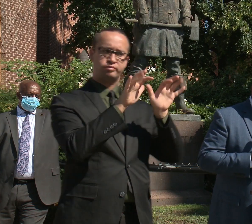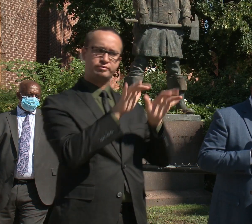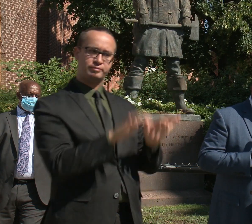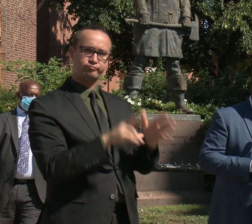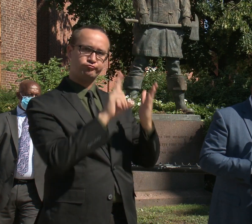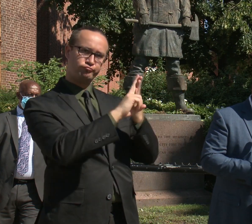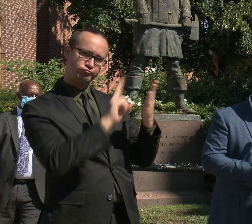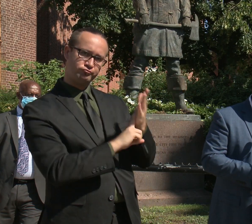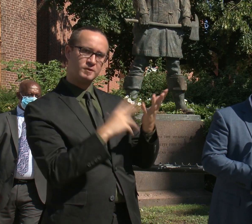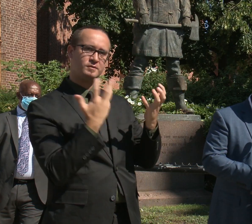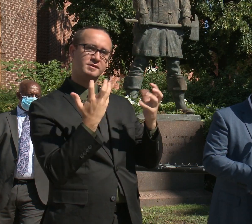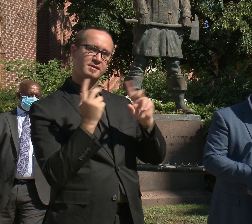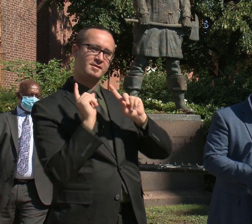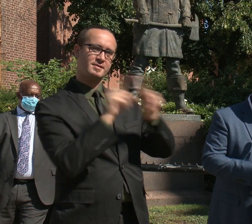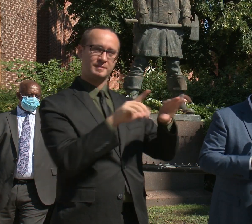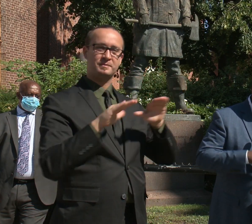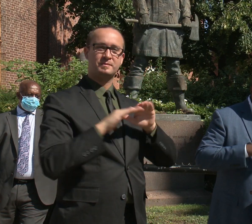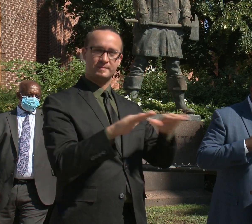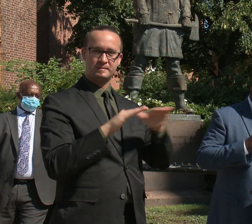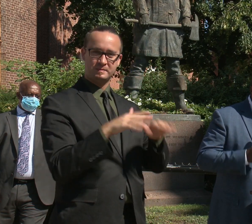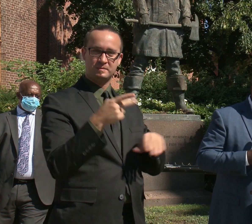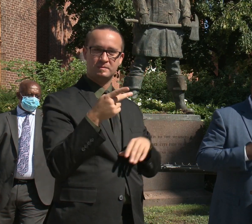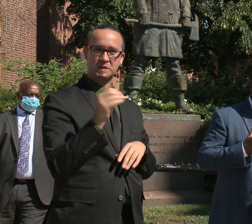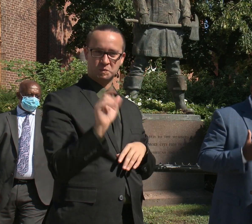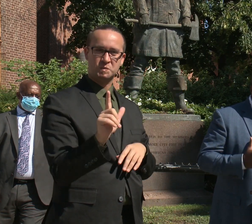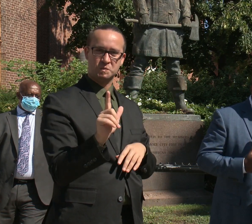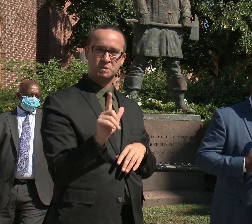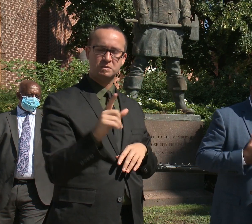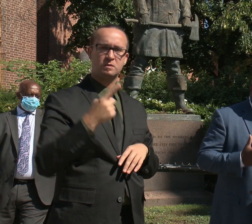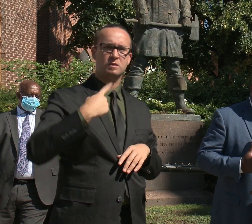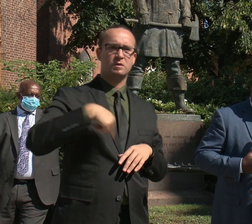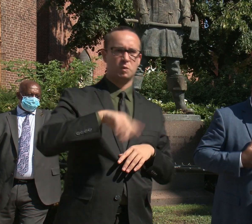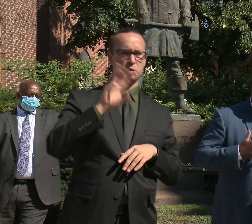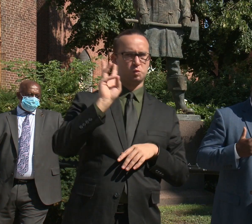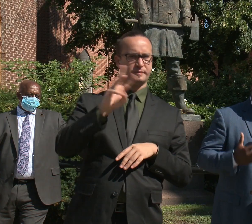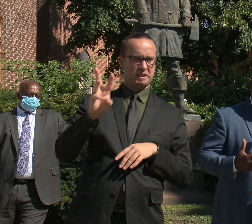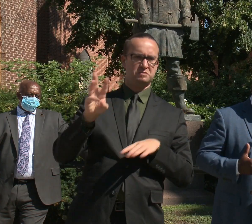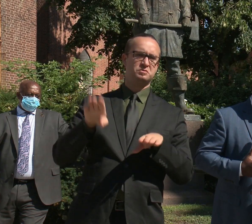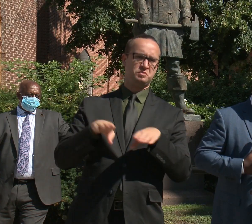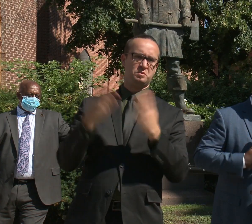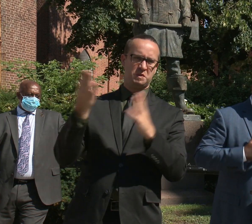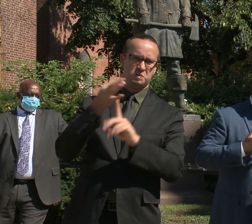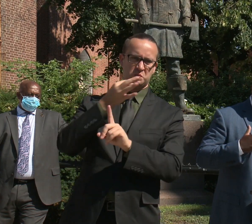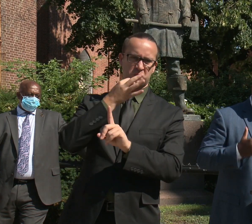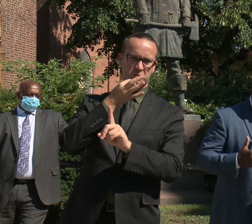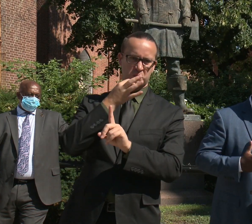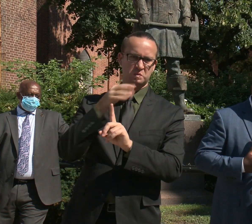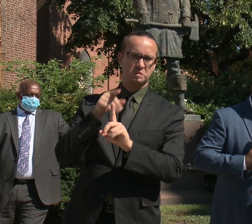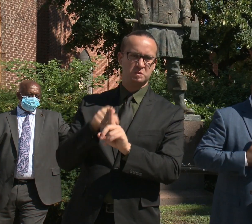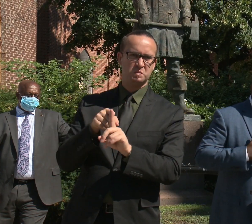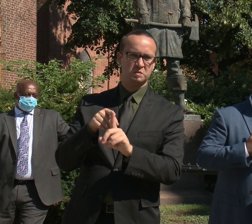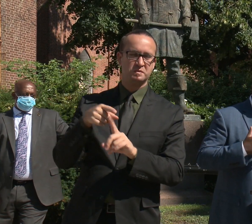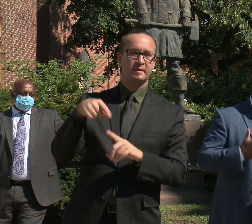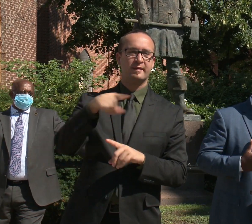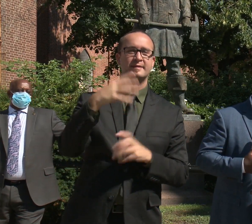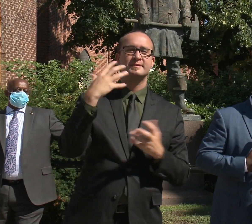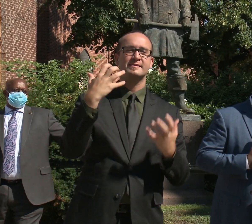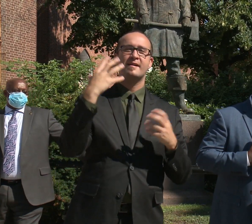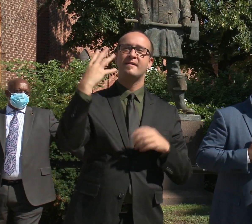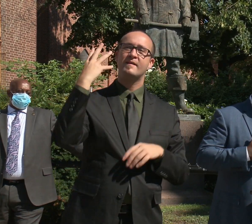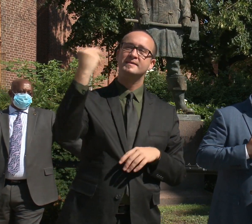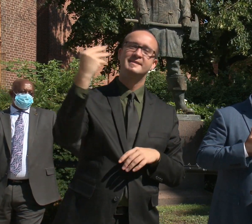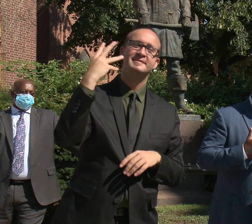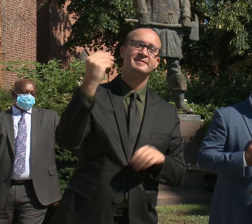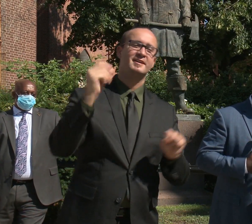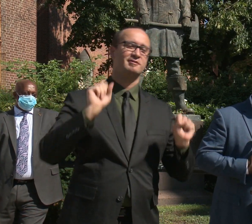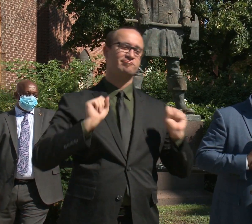our website, and I will share that website in just a few minutes. Also, I know people have been eager about outdoor equipment, as far as fitness equipment, our outdoor